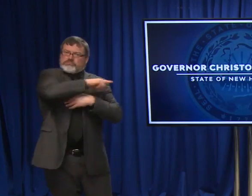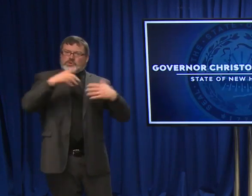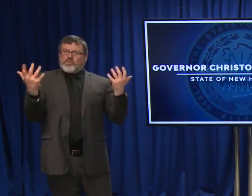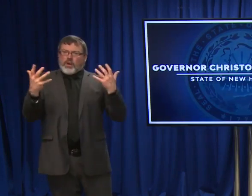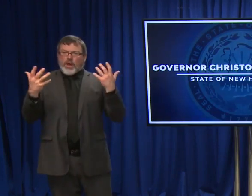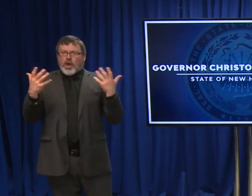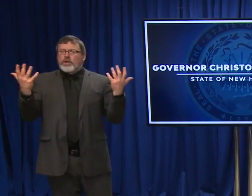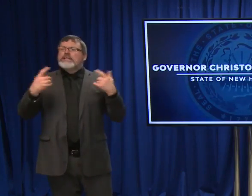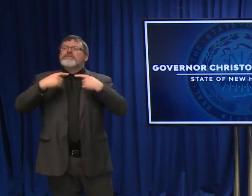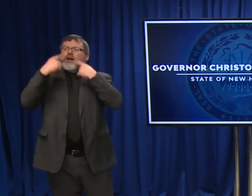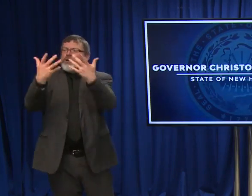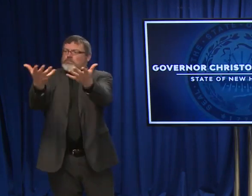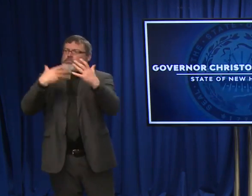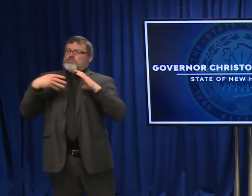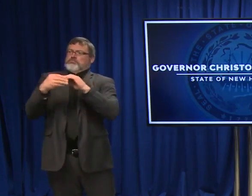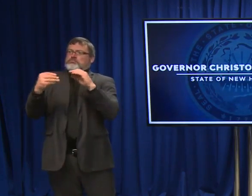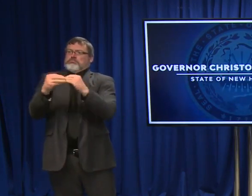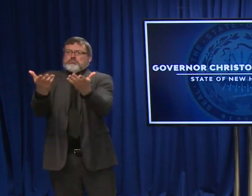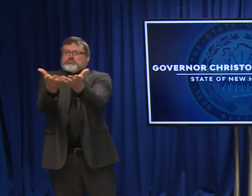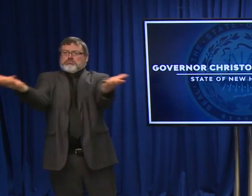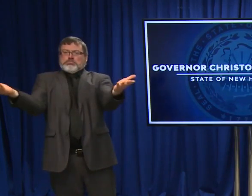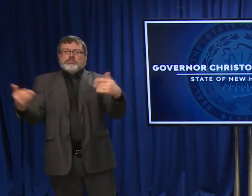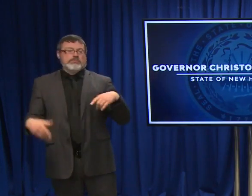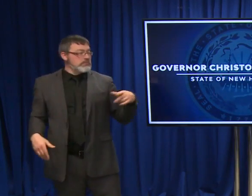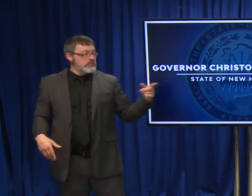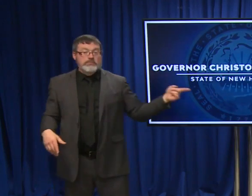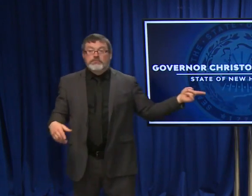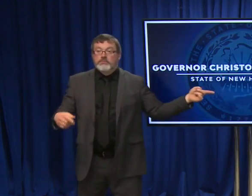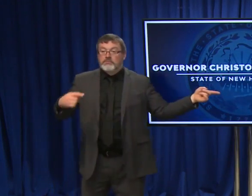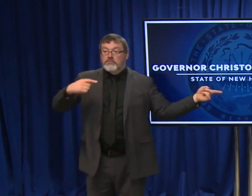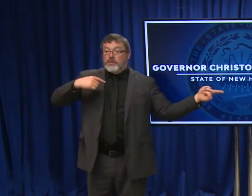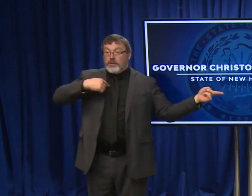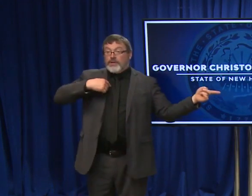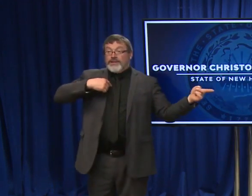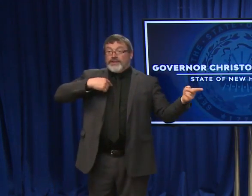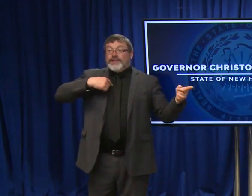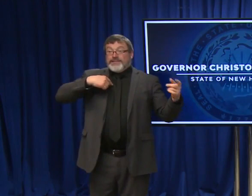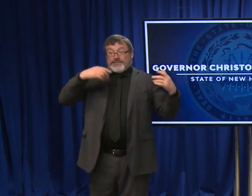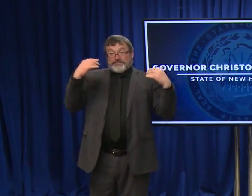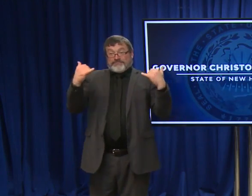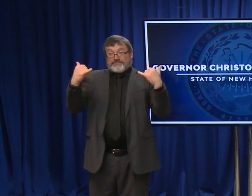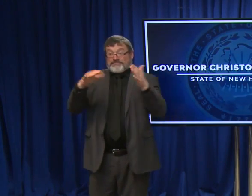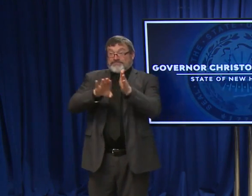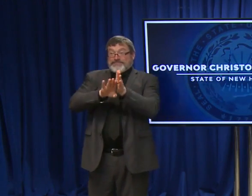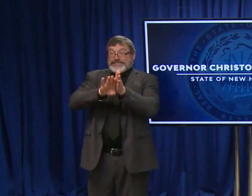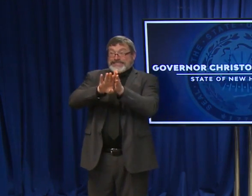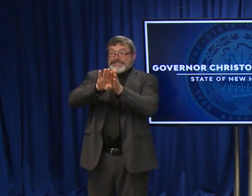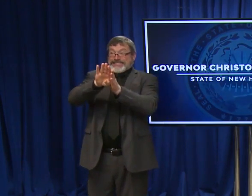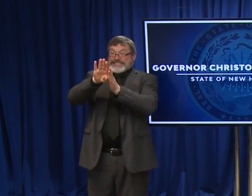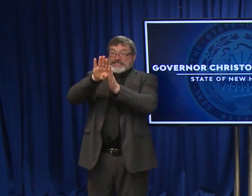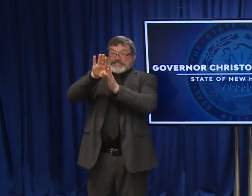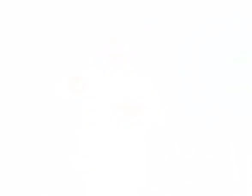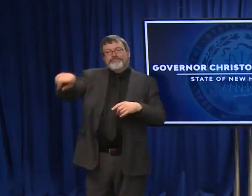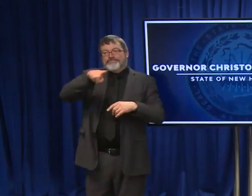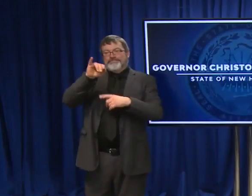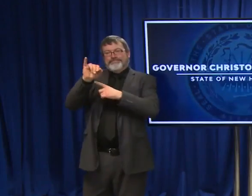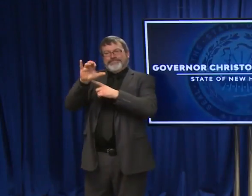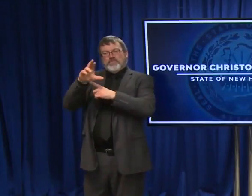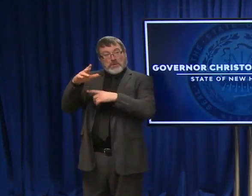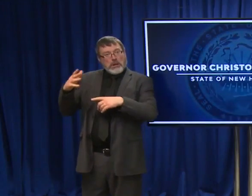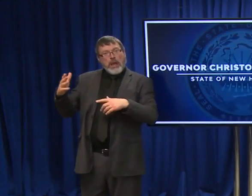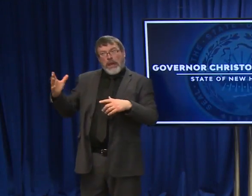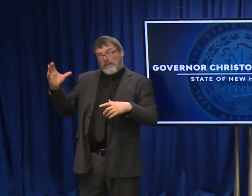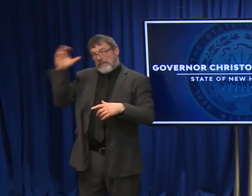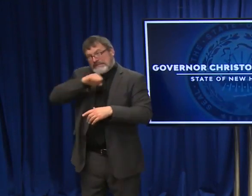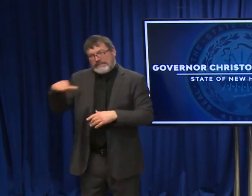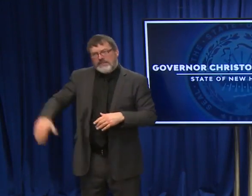We're in the peak of the winter surge, the peak of what we've been warning folks about was going to come since last August. We're seeing some of